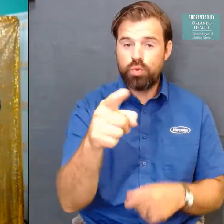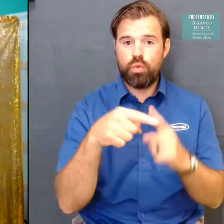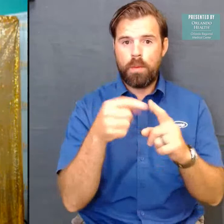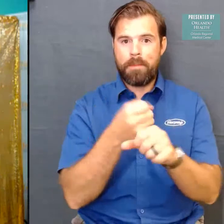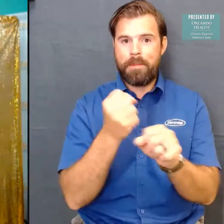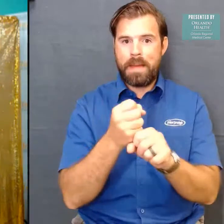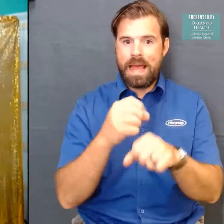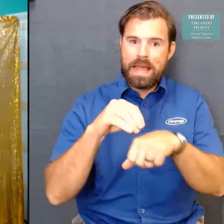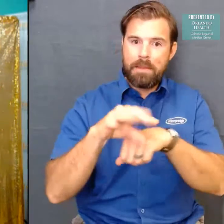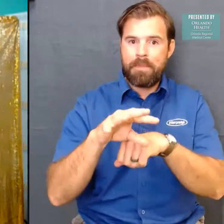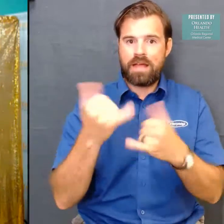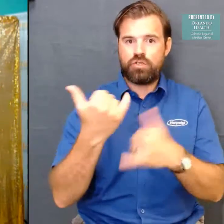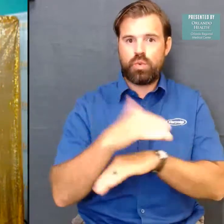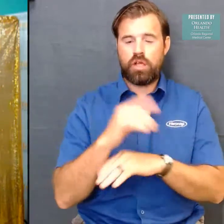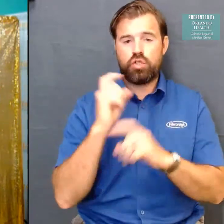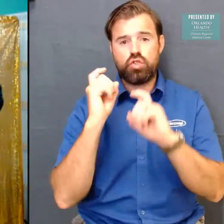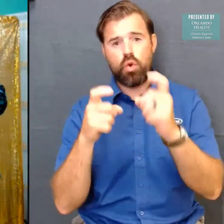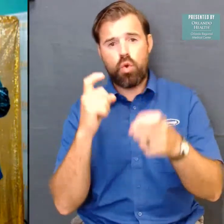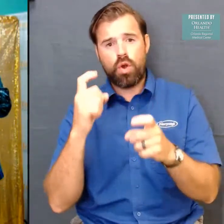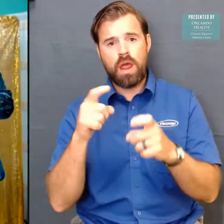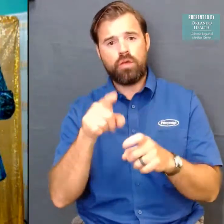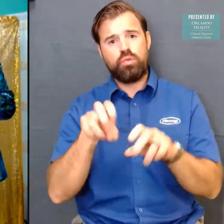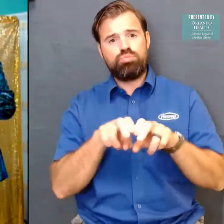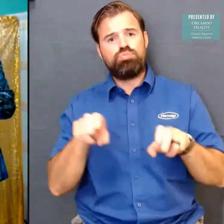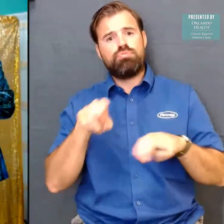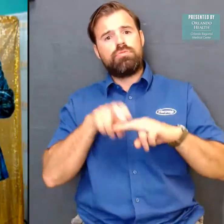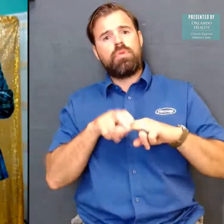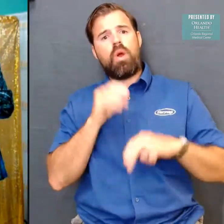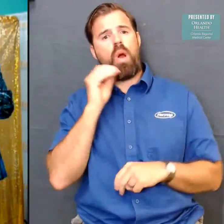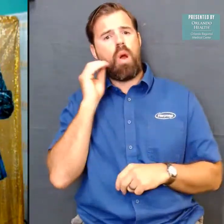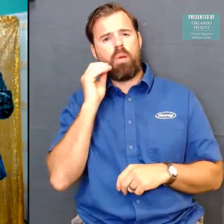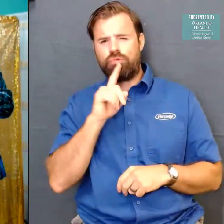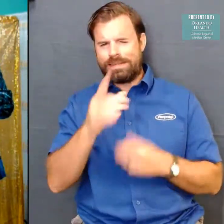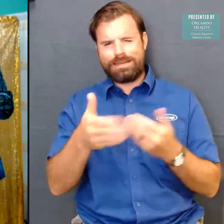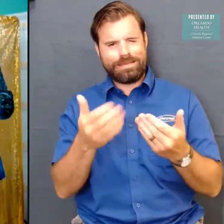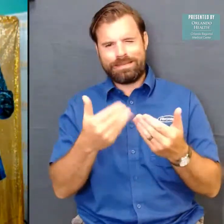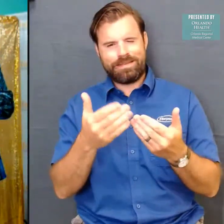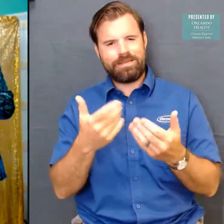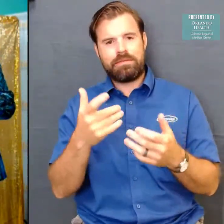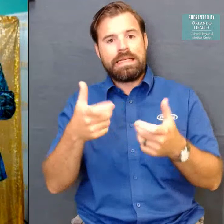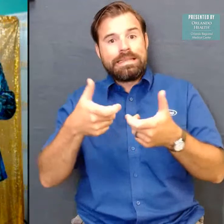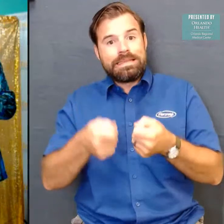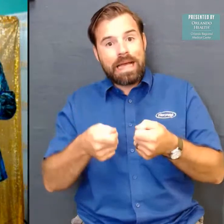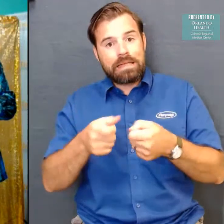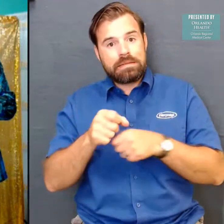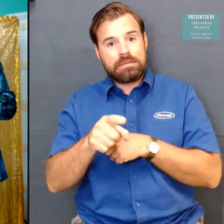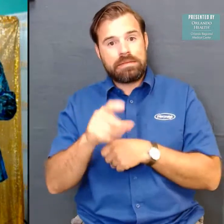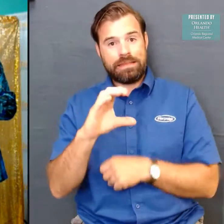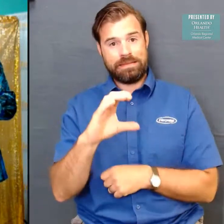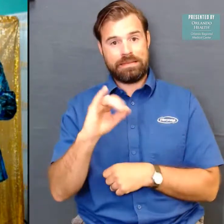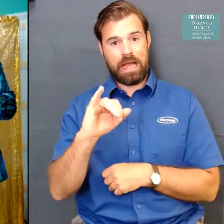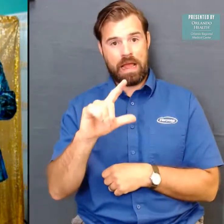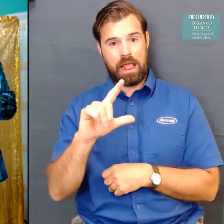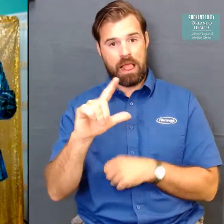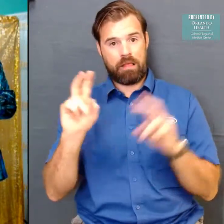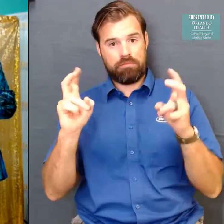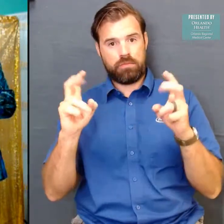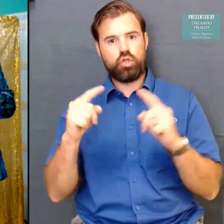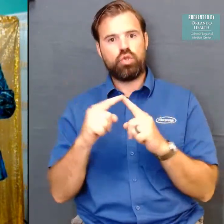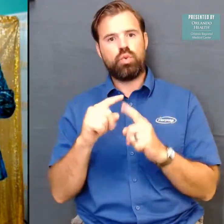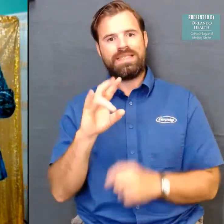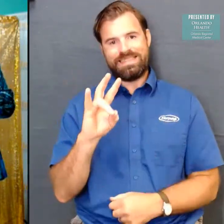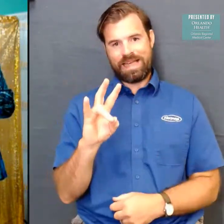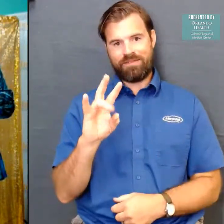impact tonight. Donating from the comfort of your own home could not be easier. Just text CIL